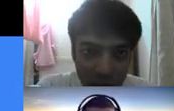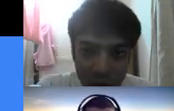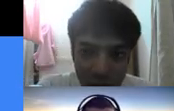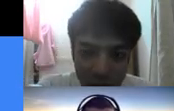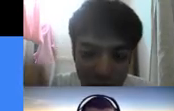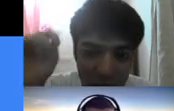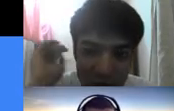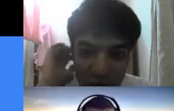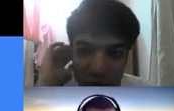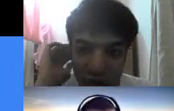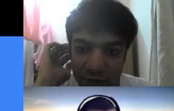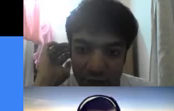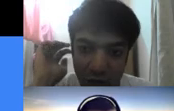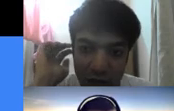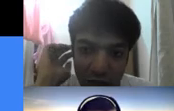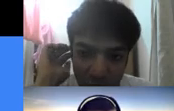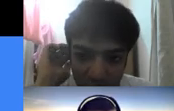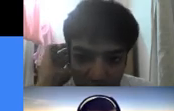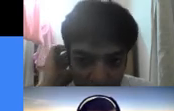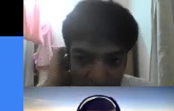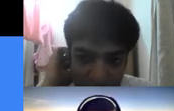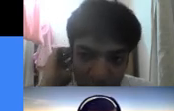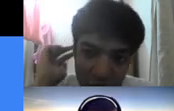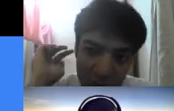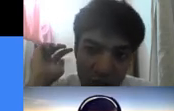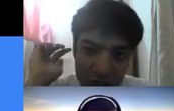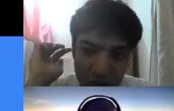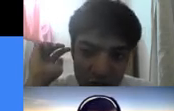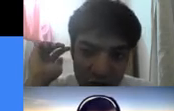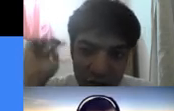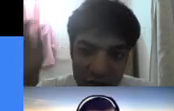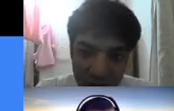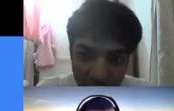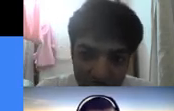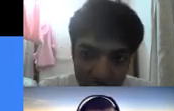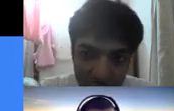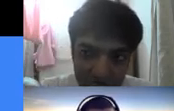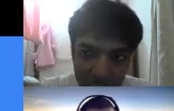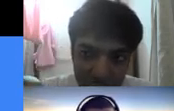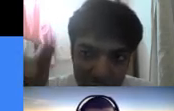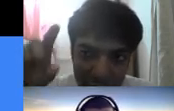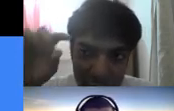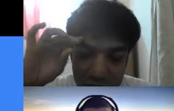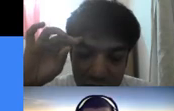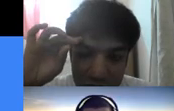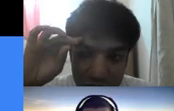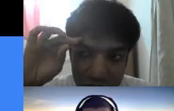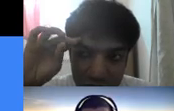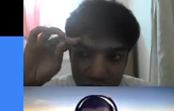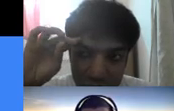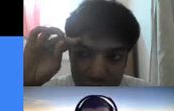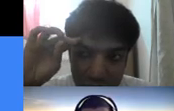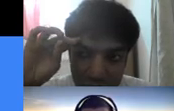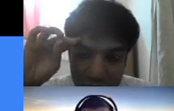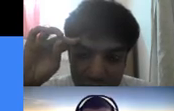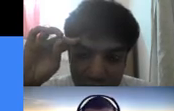Exactly. Rahul has a question. Are there any other options for detection of sign language? Rahul, can you expand the question,